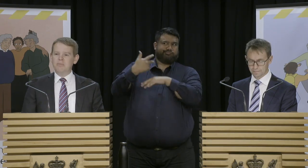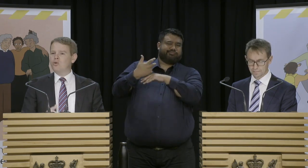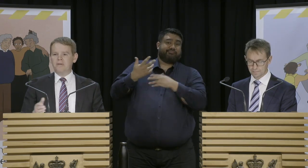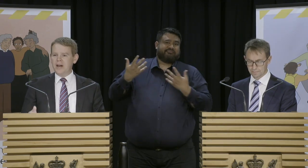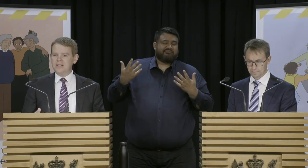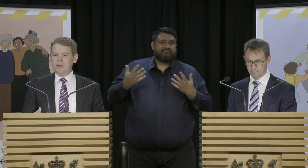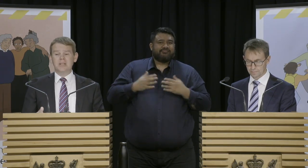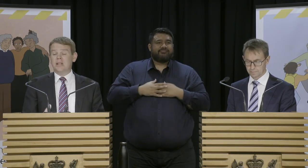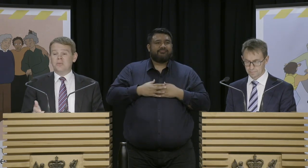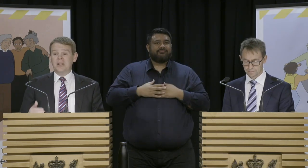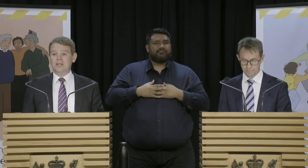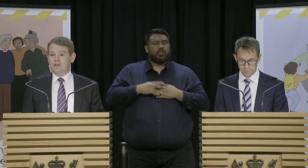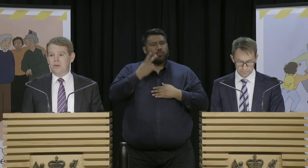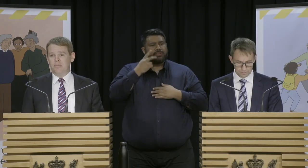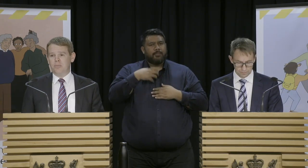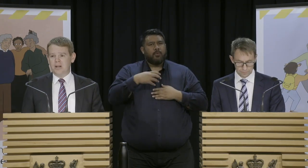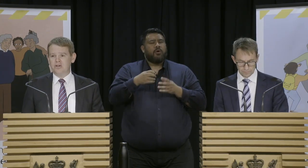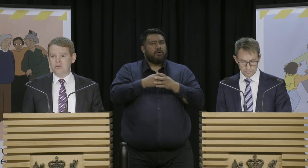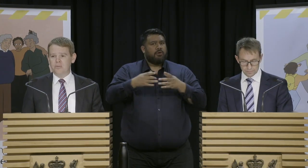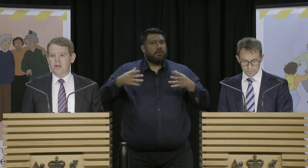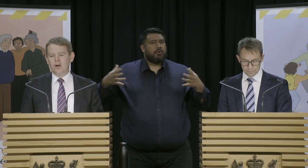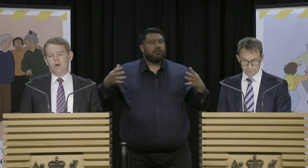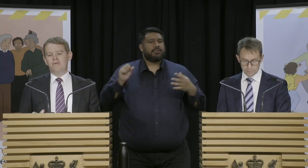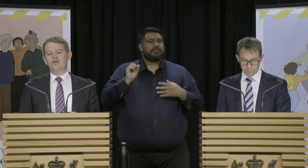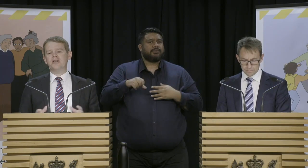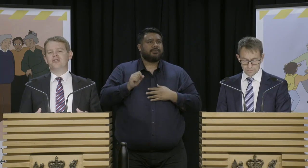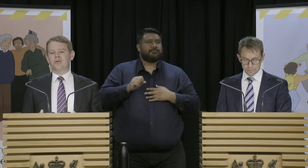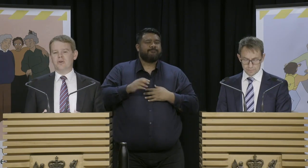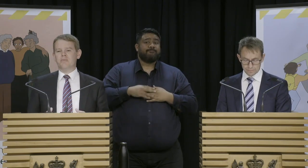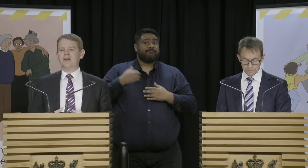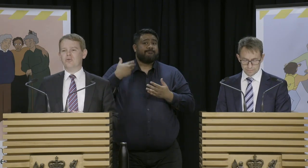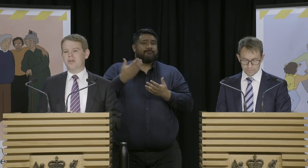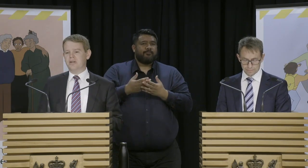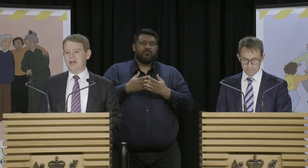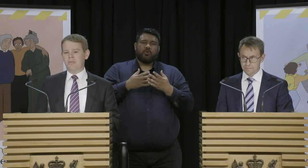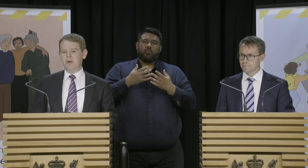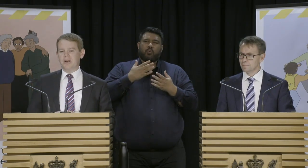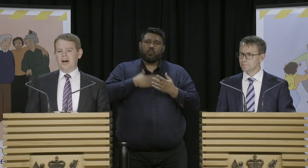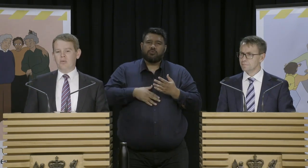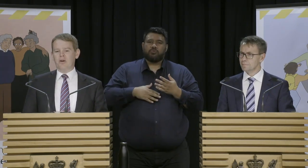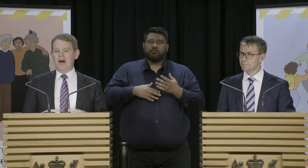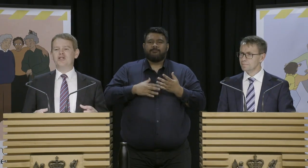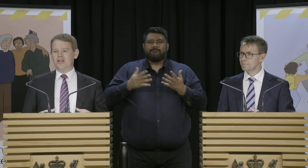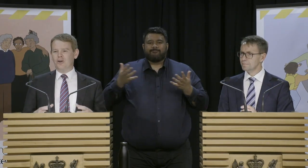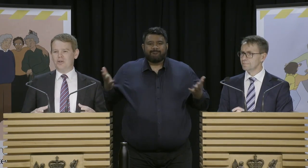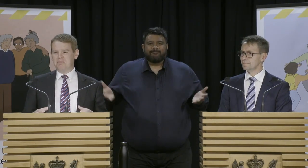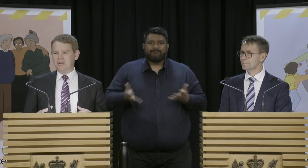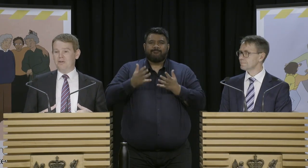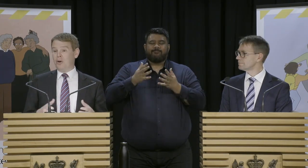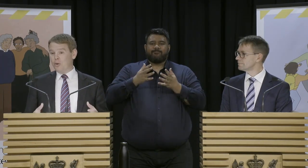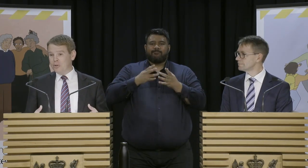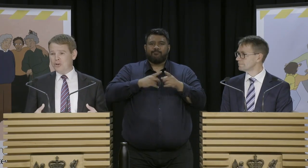will see more of that, and particularly as we get into those bigger population groups. What we've tried to do, though, is make sure that we're arranging